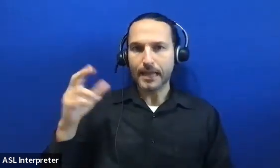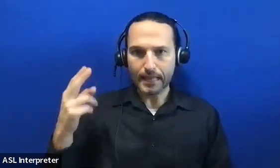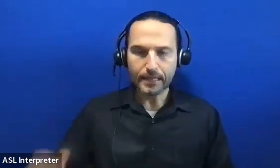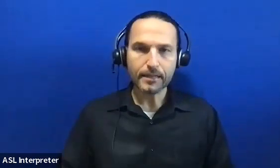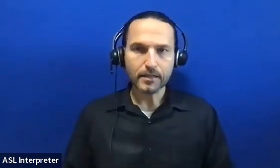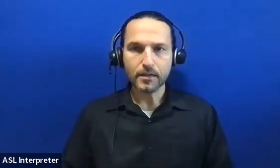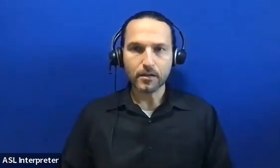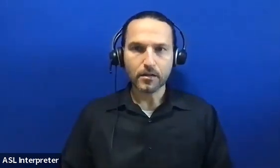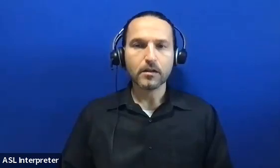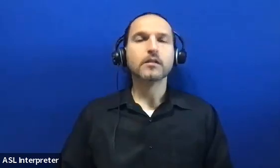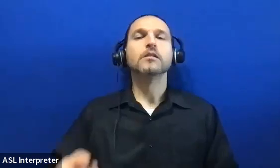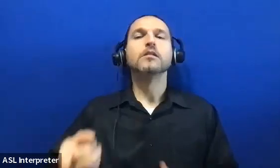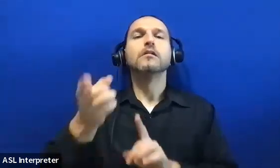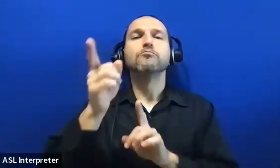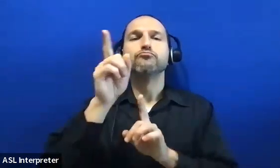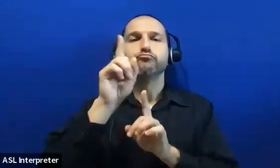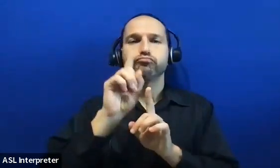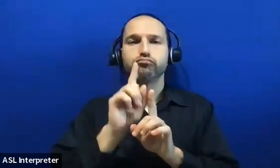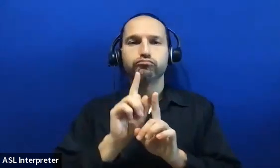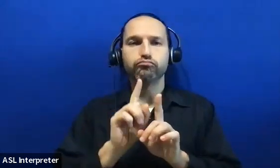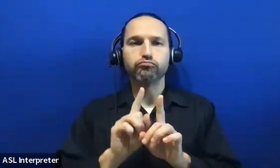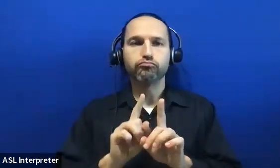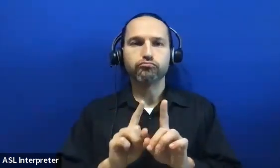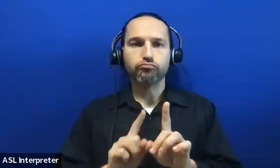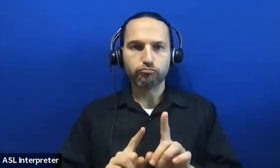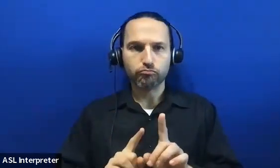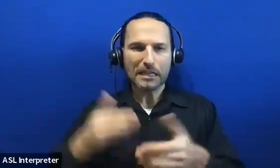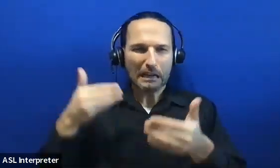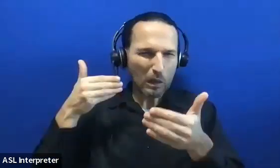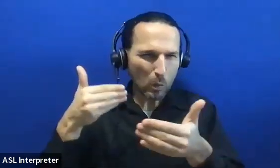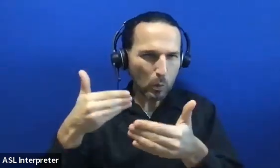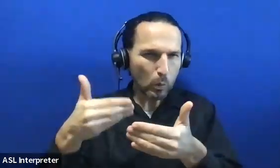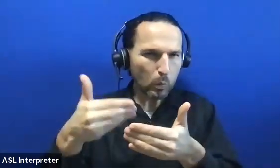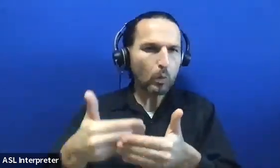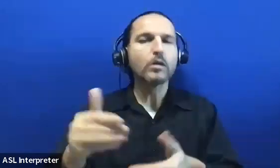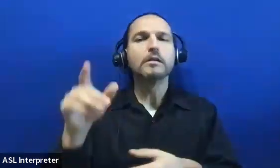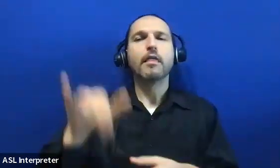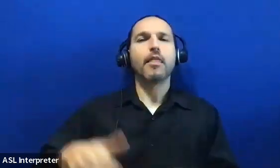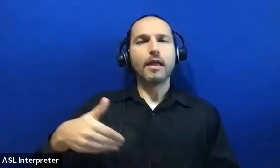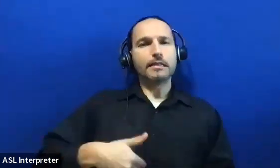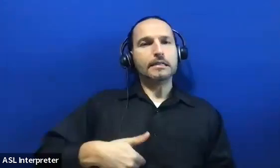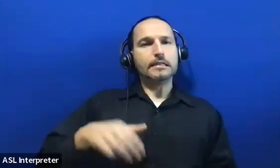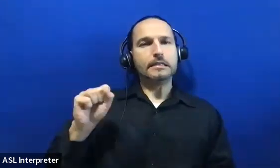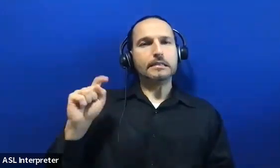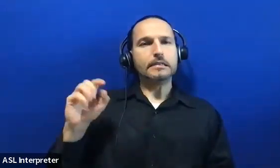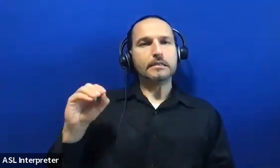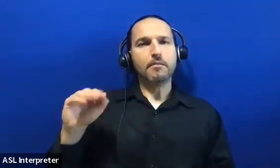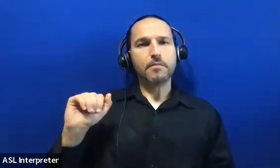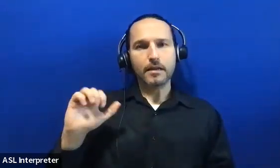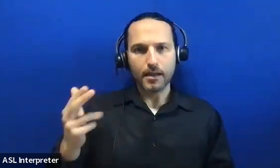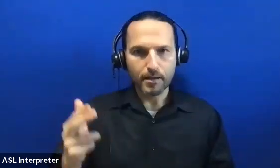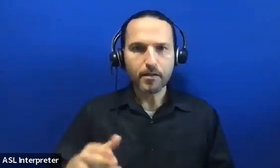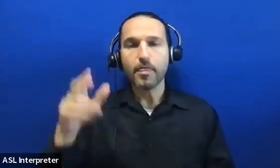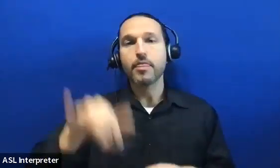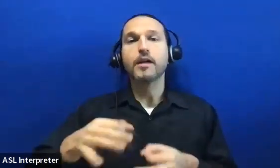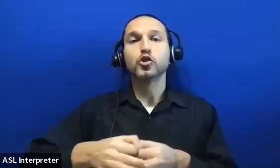and it ends when the food enters that stomach at the bottom. So the bolus moves down the throat into our esophagus, which is